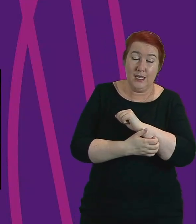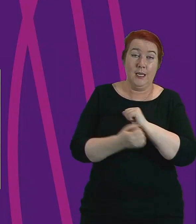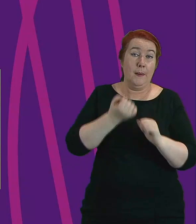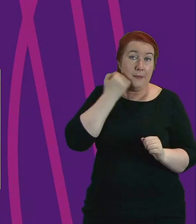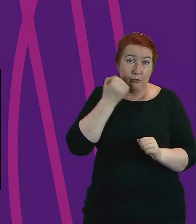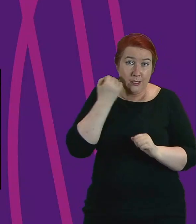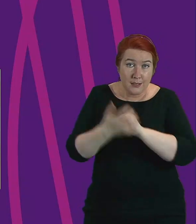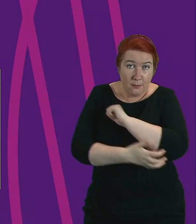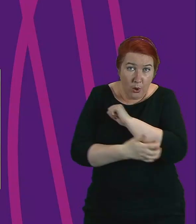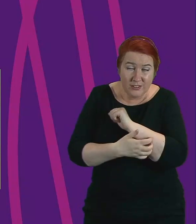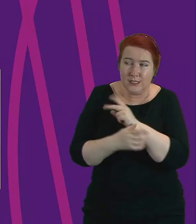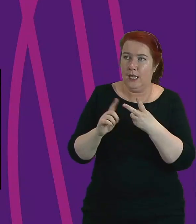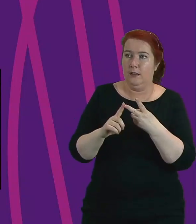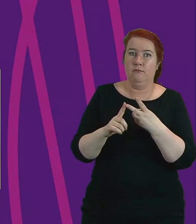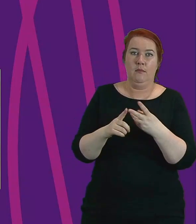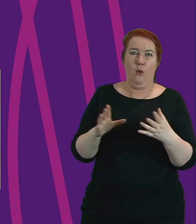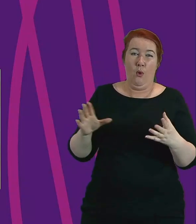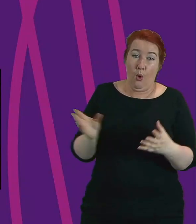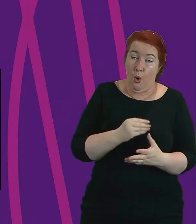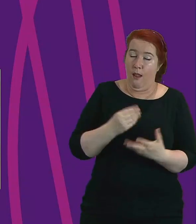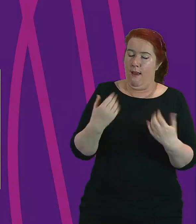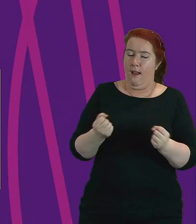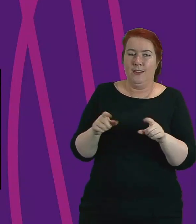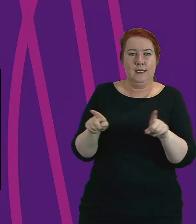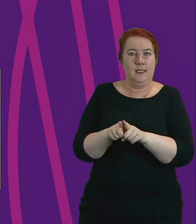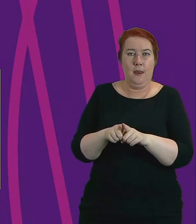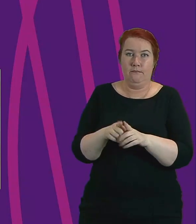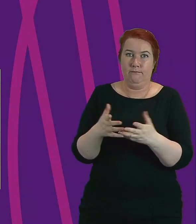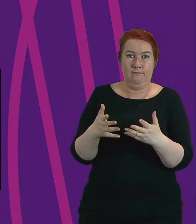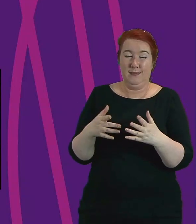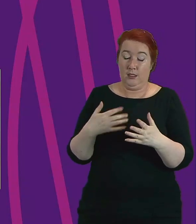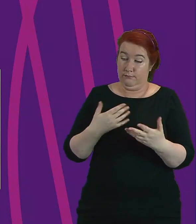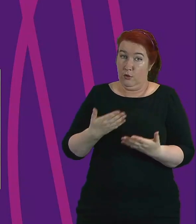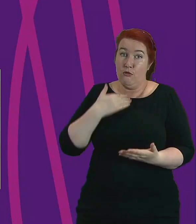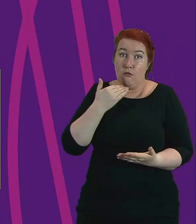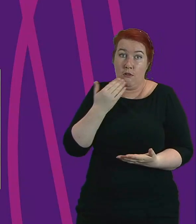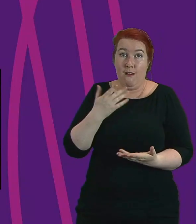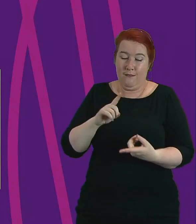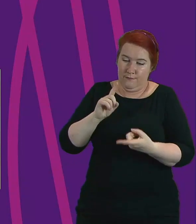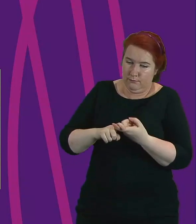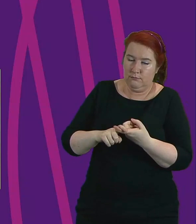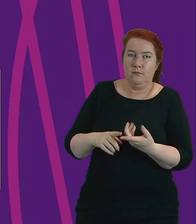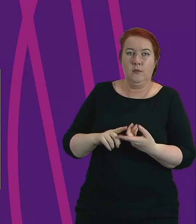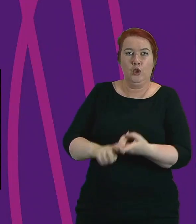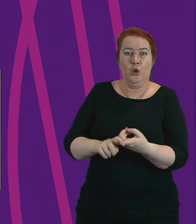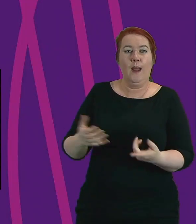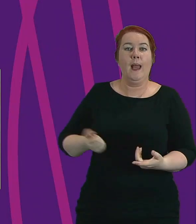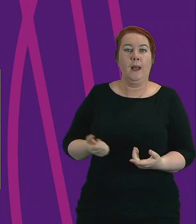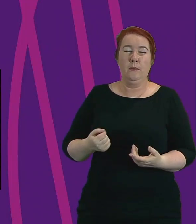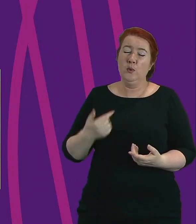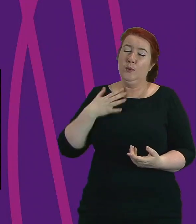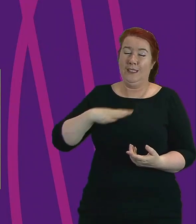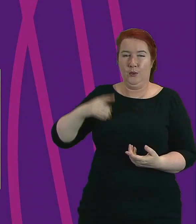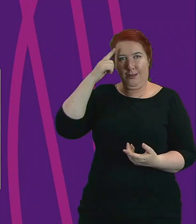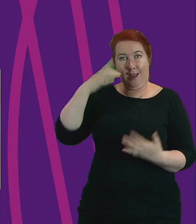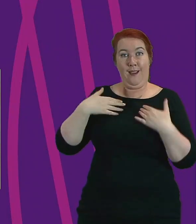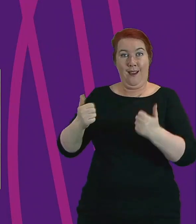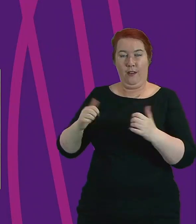poverty all have the same root cause, a lack of insufficient and secure income. So we need to take a more holistic approach to